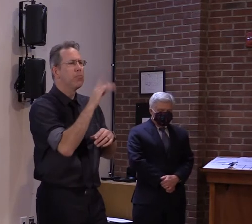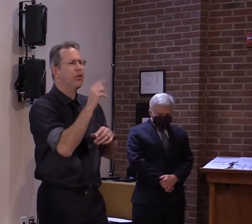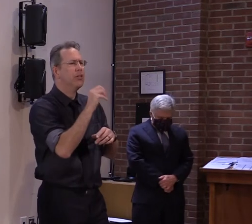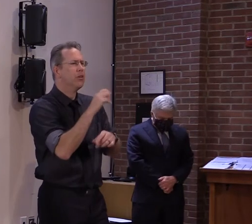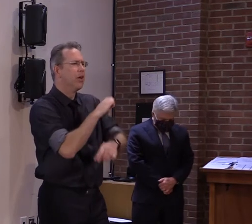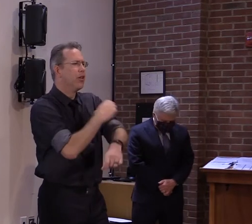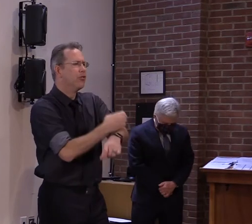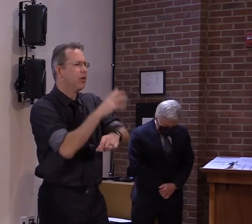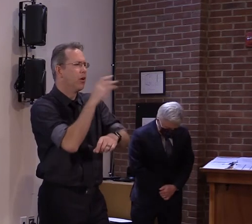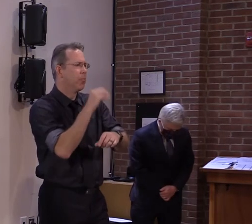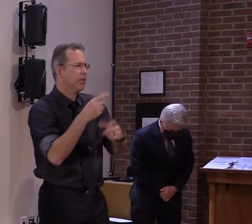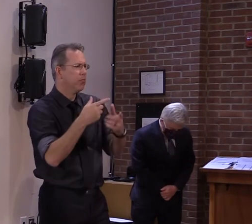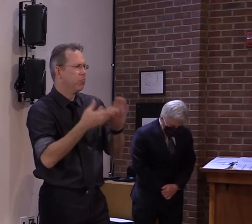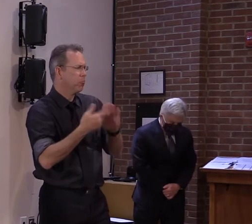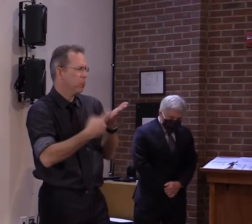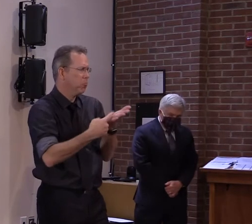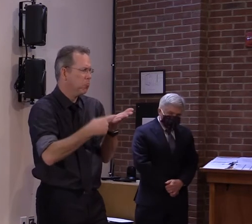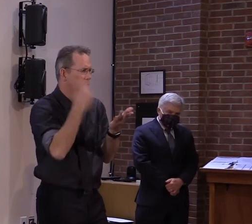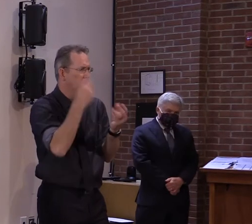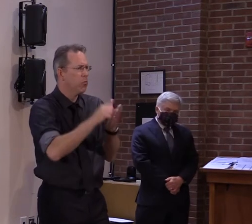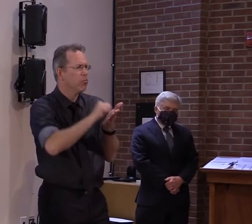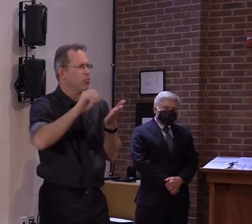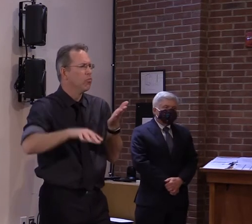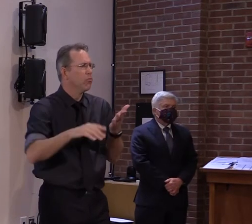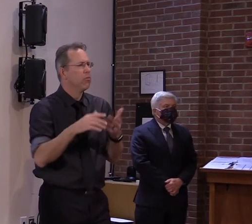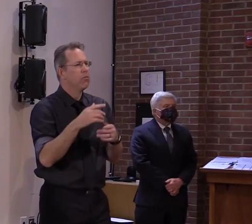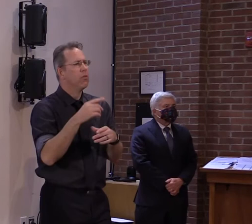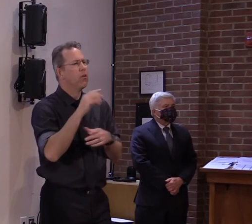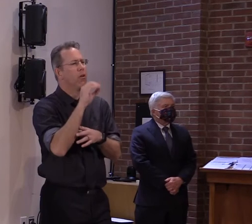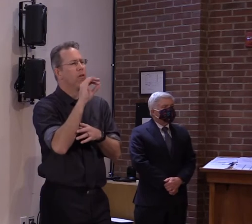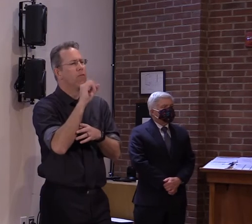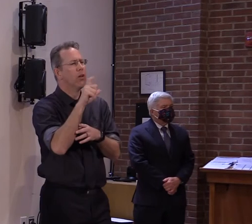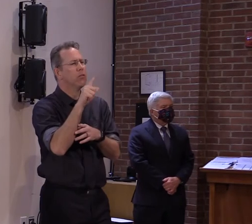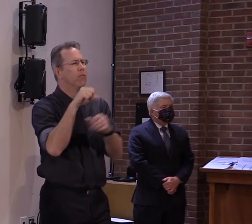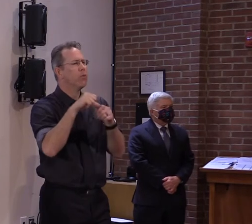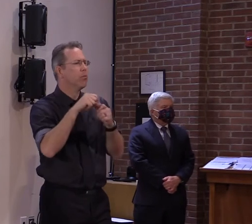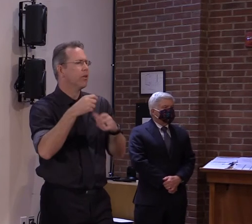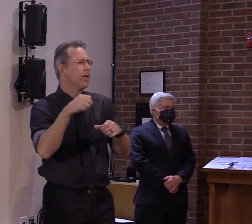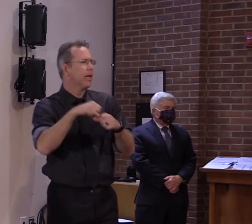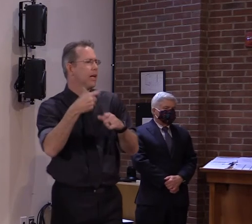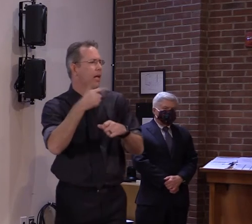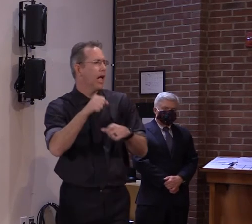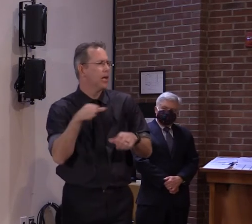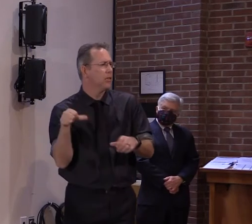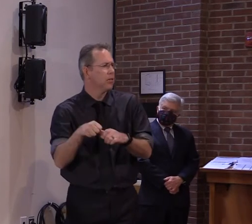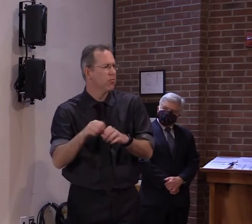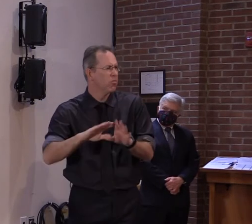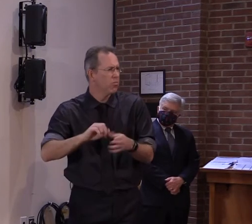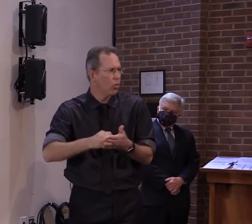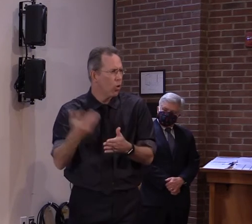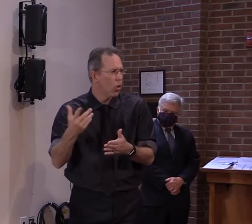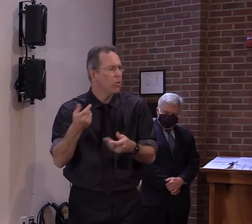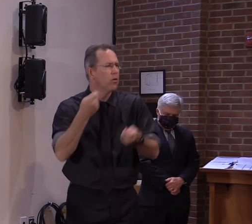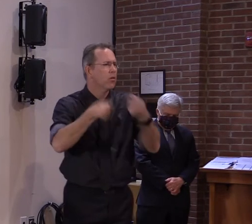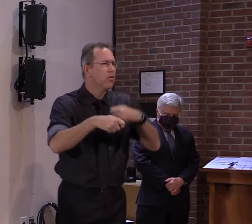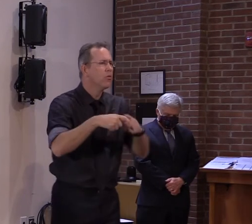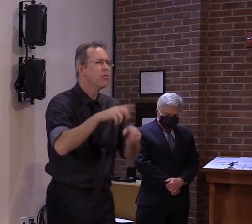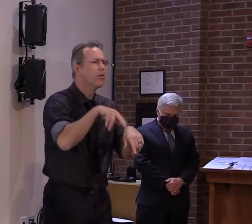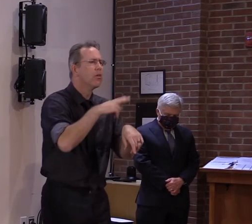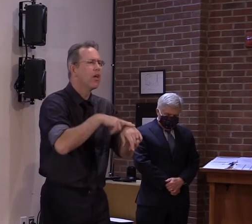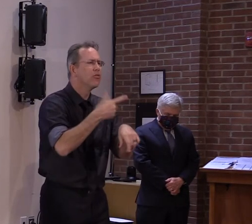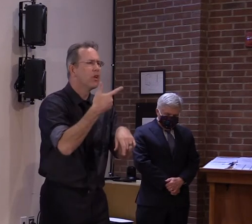think about banning new oil, natural gas, and propane home heat? And also, do you have